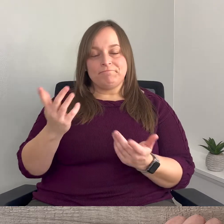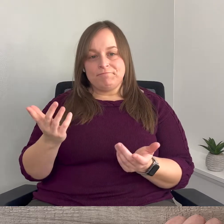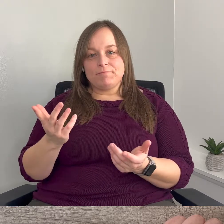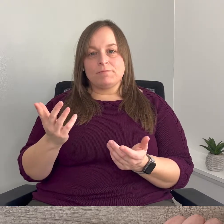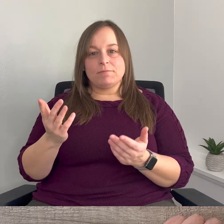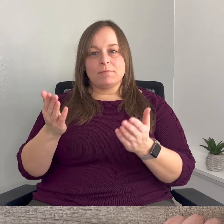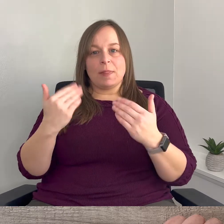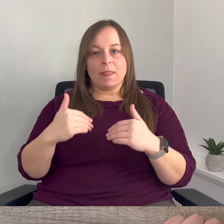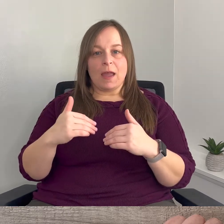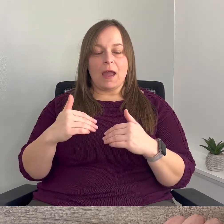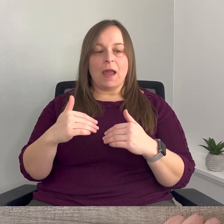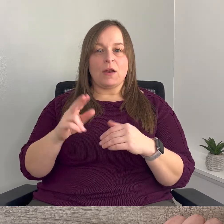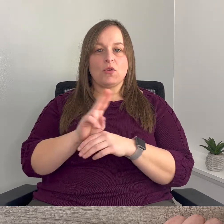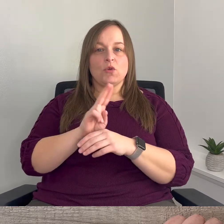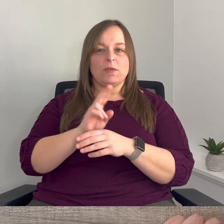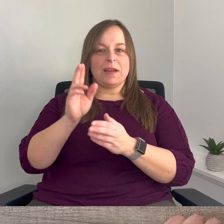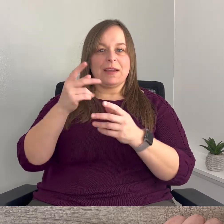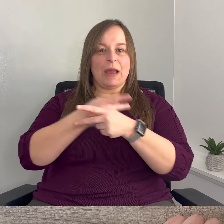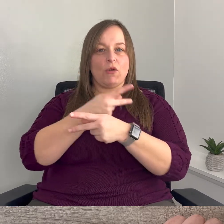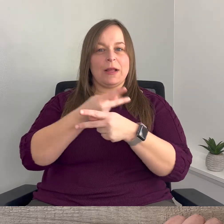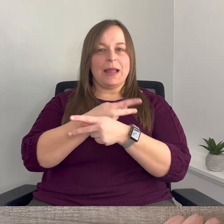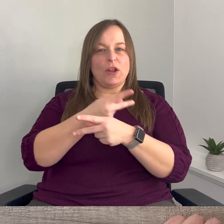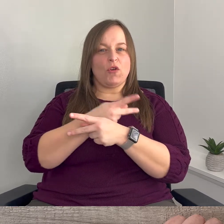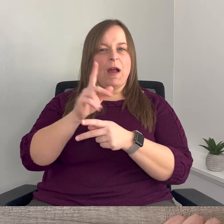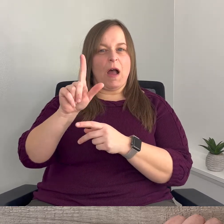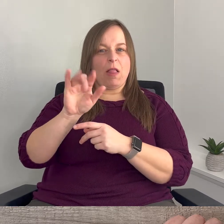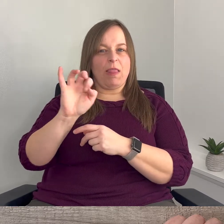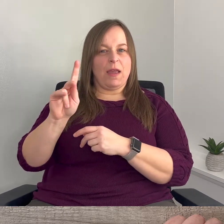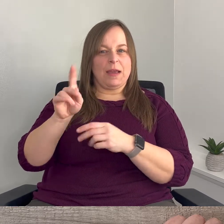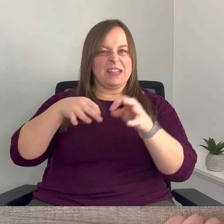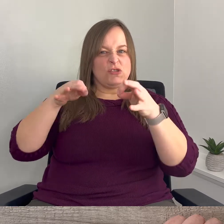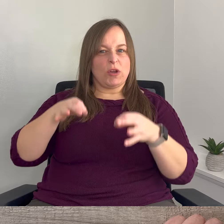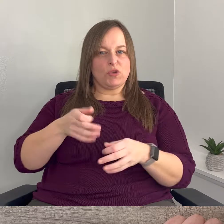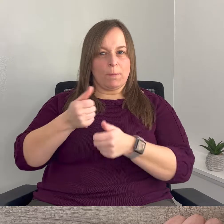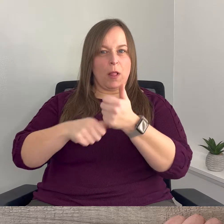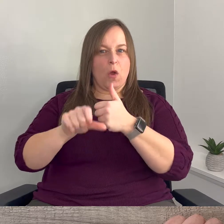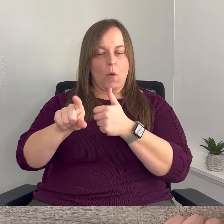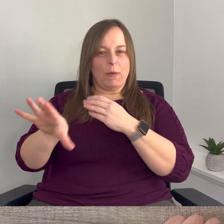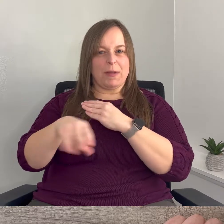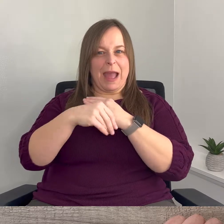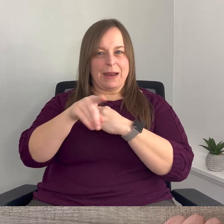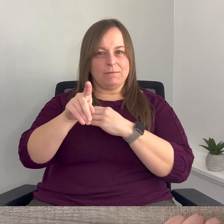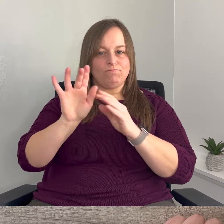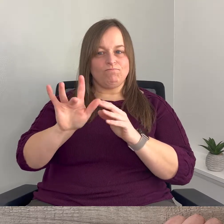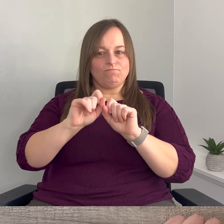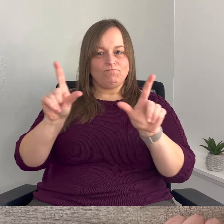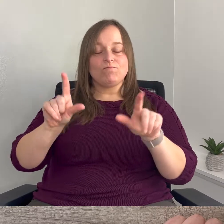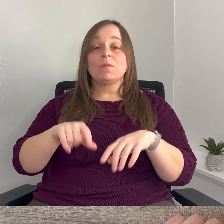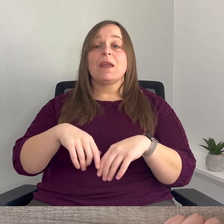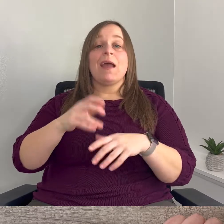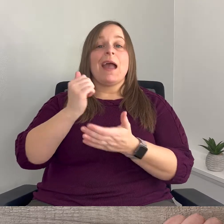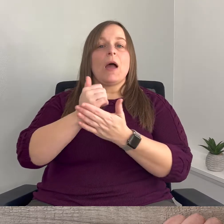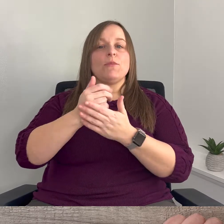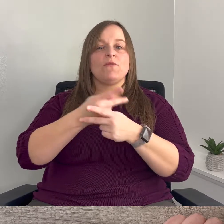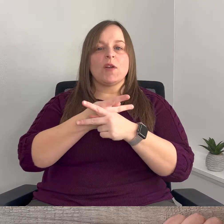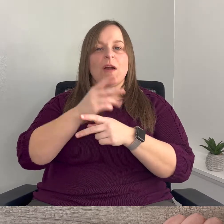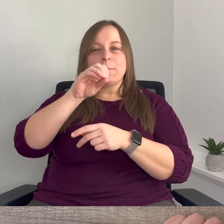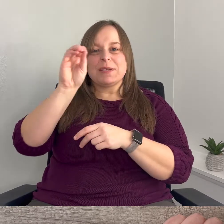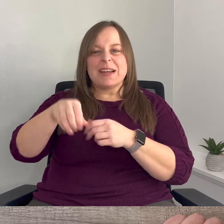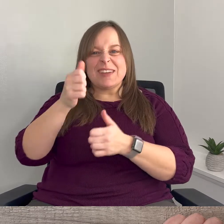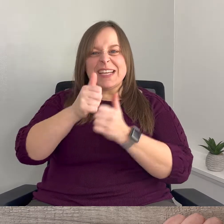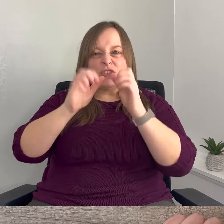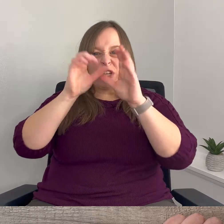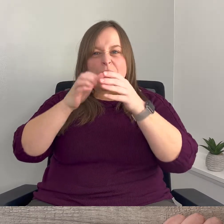$46.59. And then I use a calculator that I'll link down in the description below. It helps you figure out